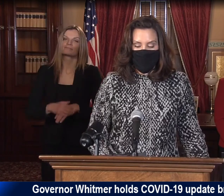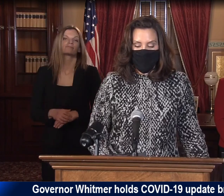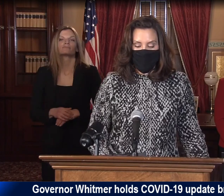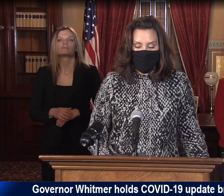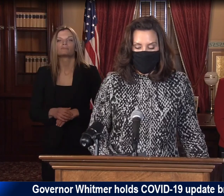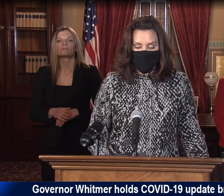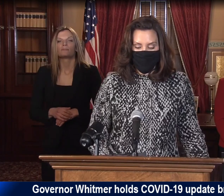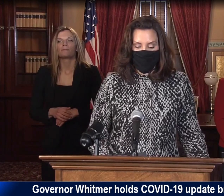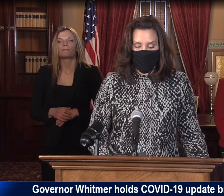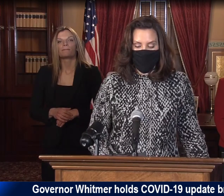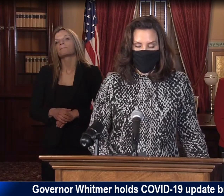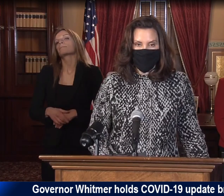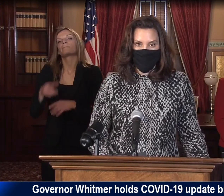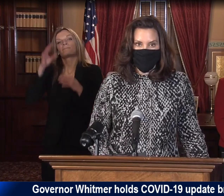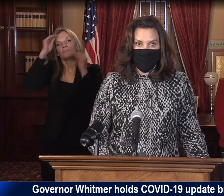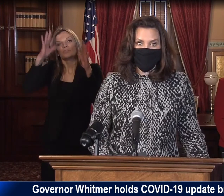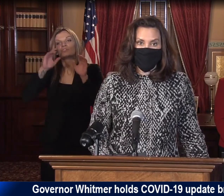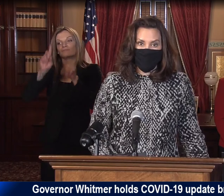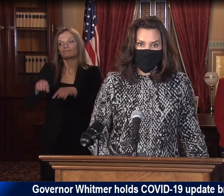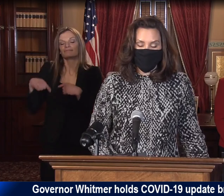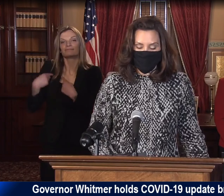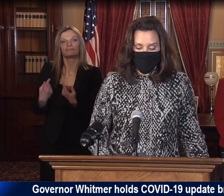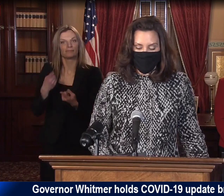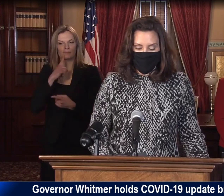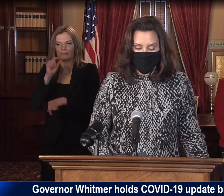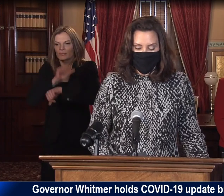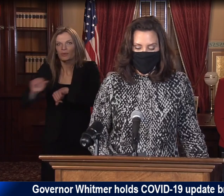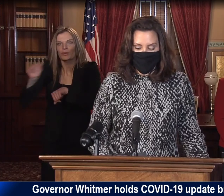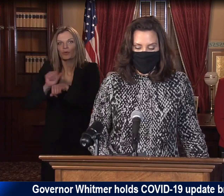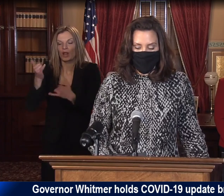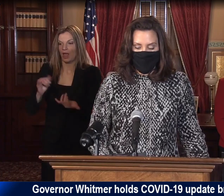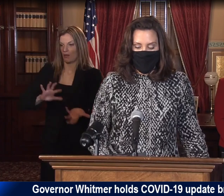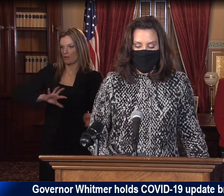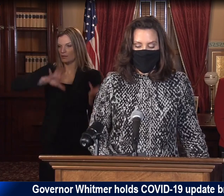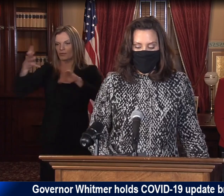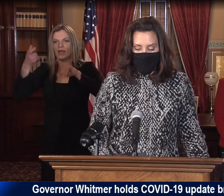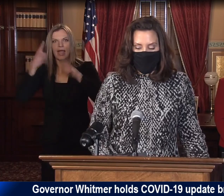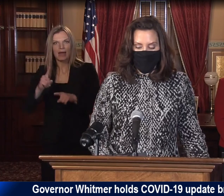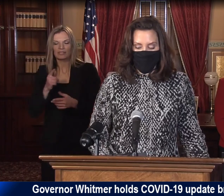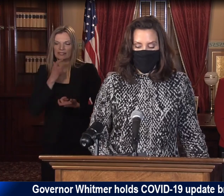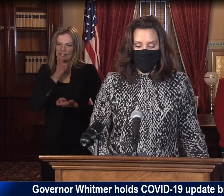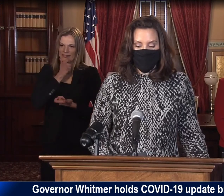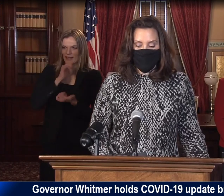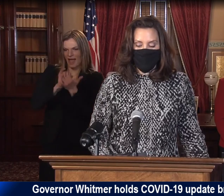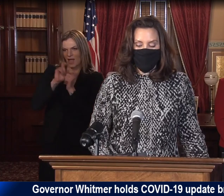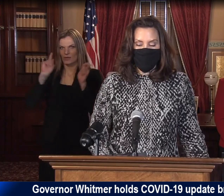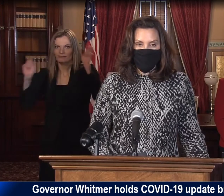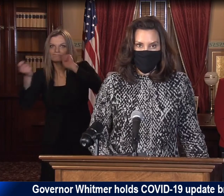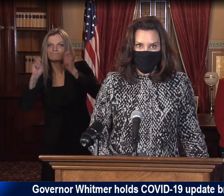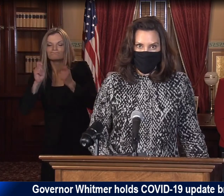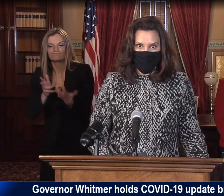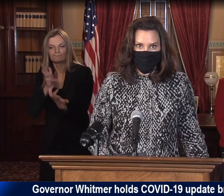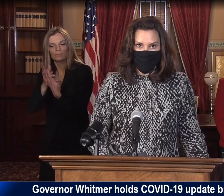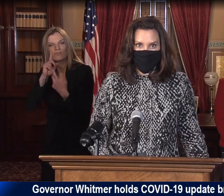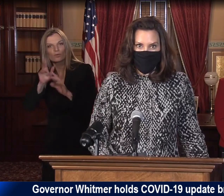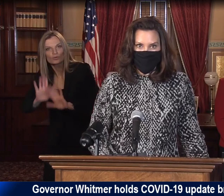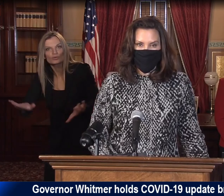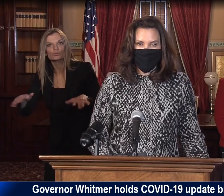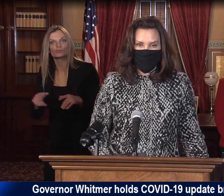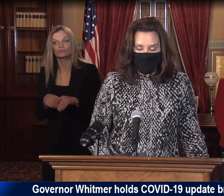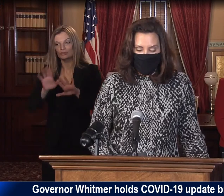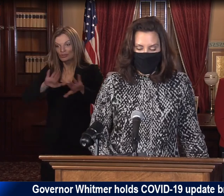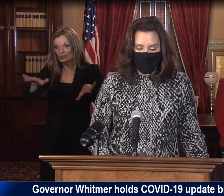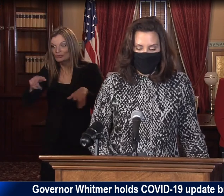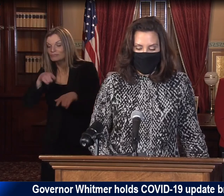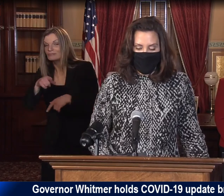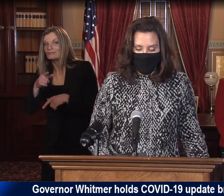with the best support and best education under the circumstances. They've managed to continue lunch programs for those